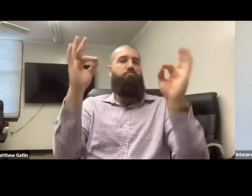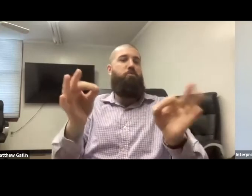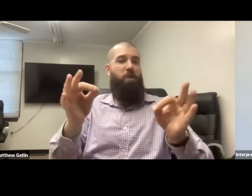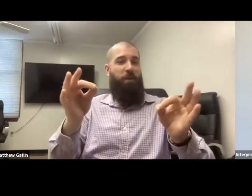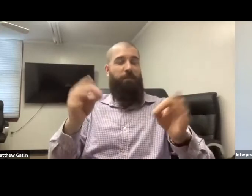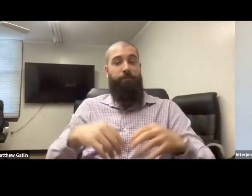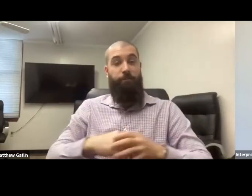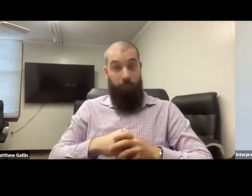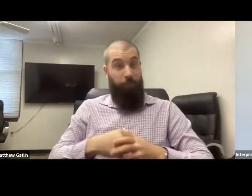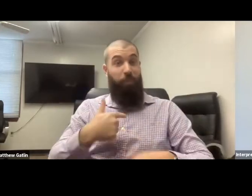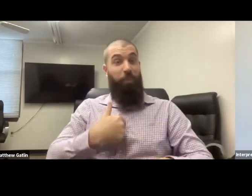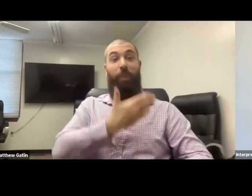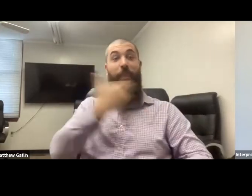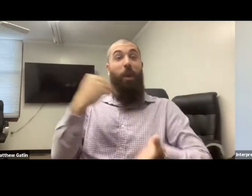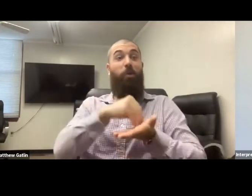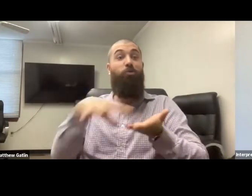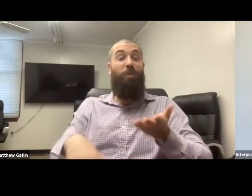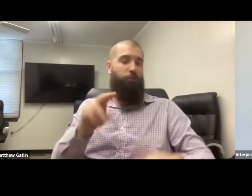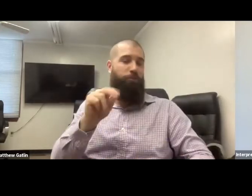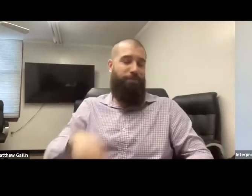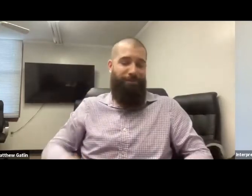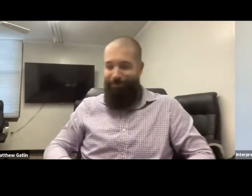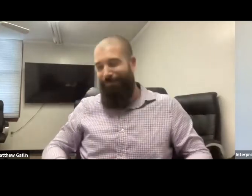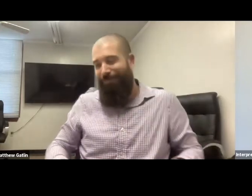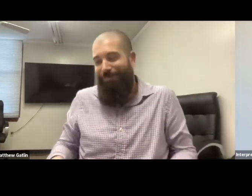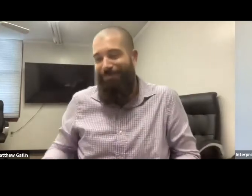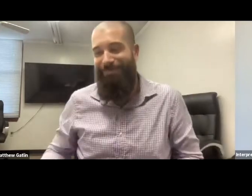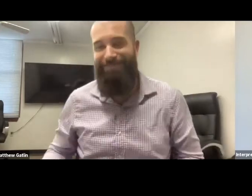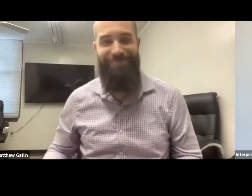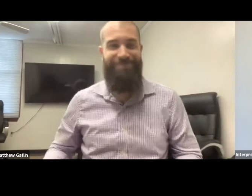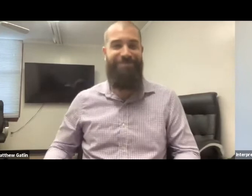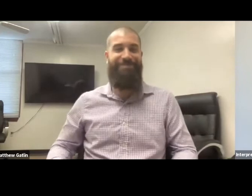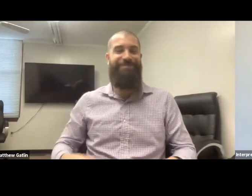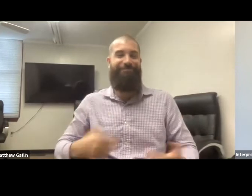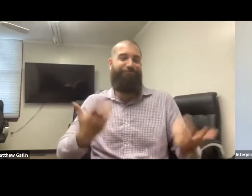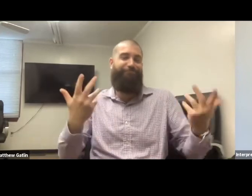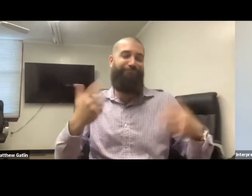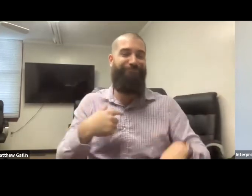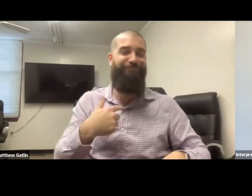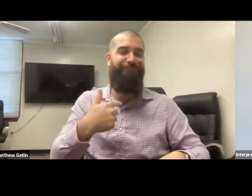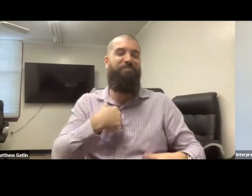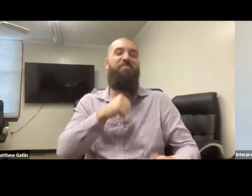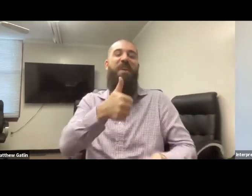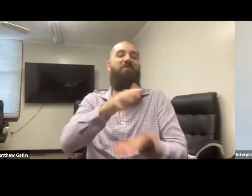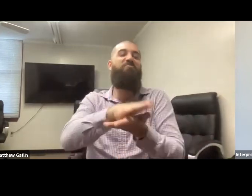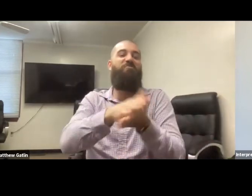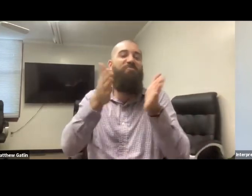disposal. You know, it was great. And was I a better student? Not really.